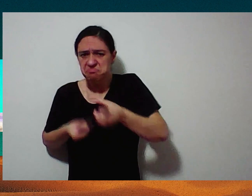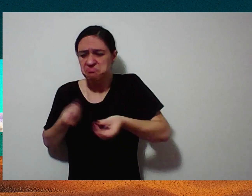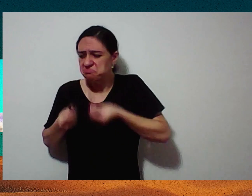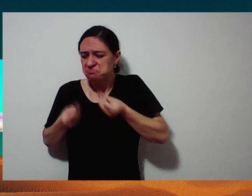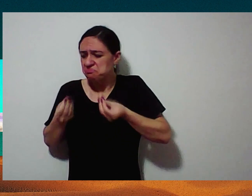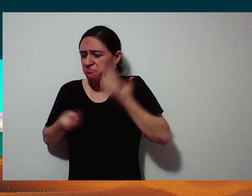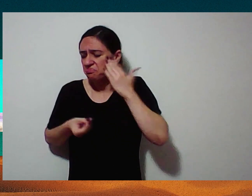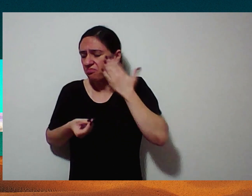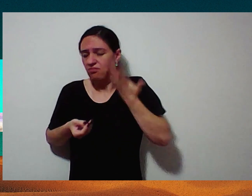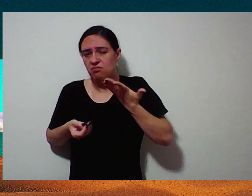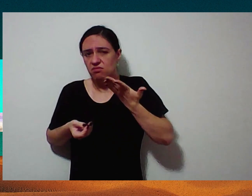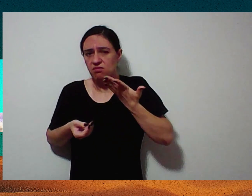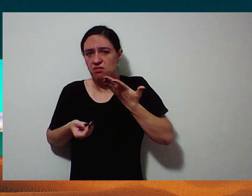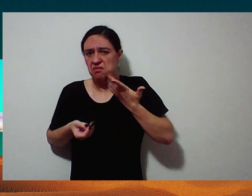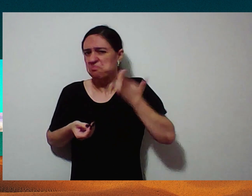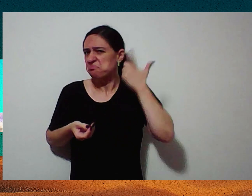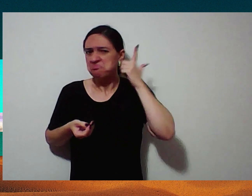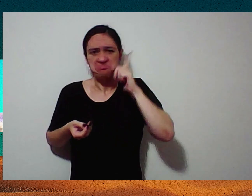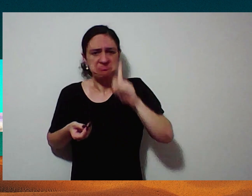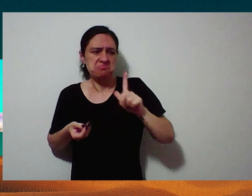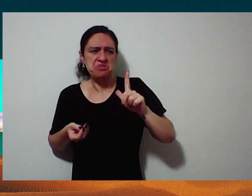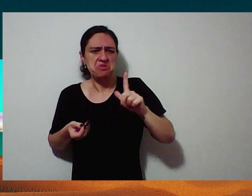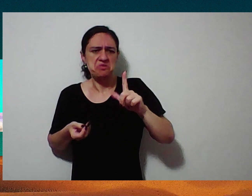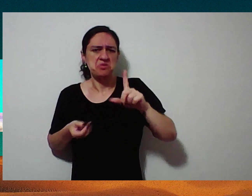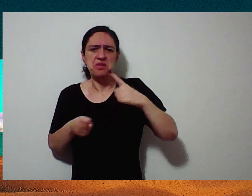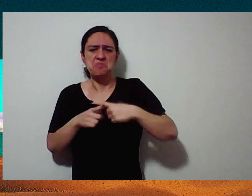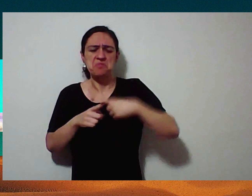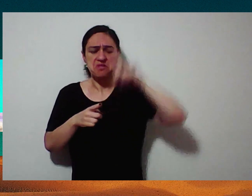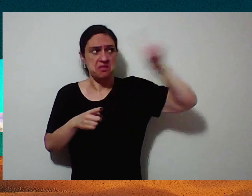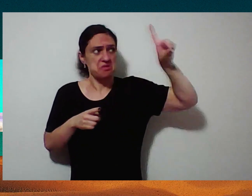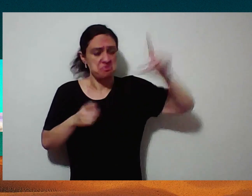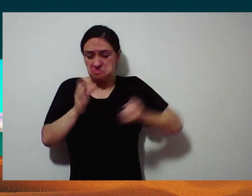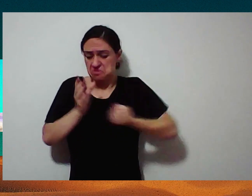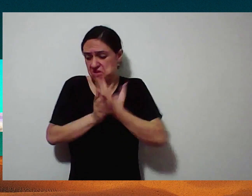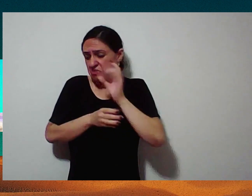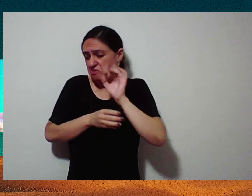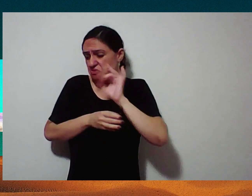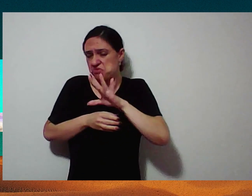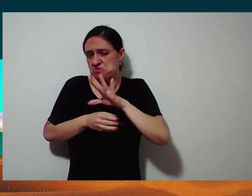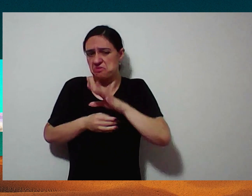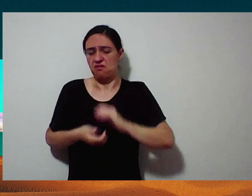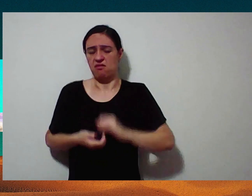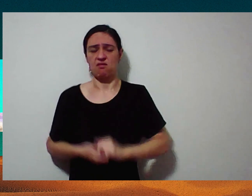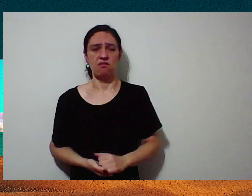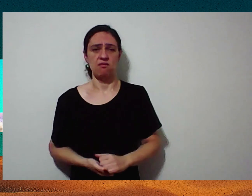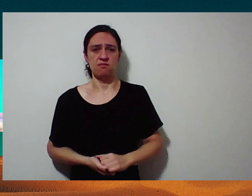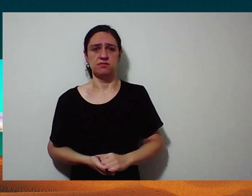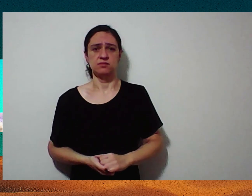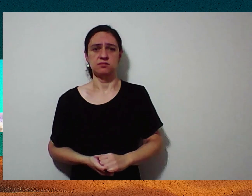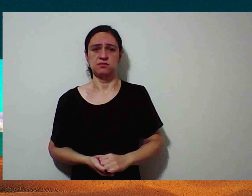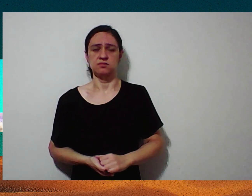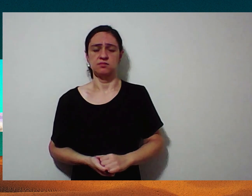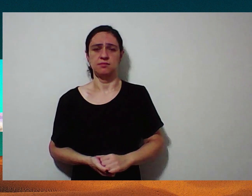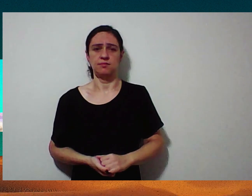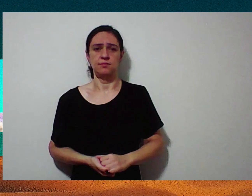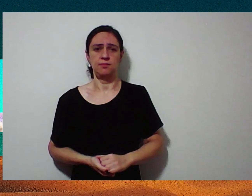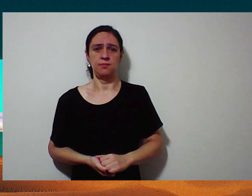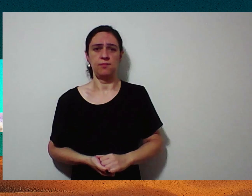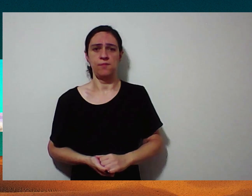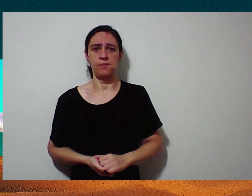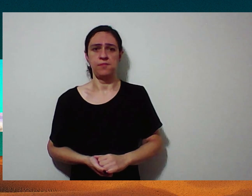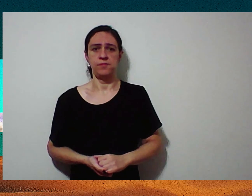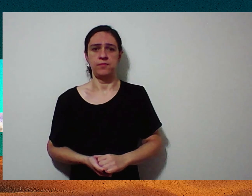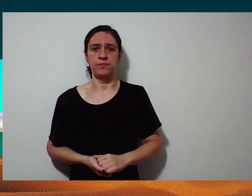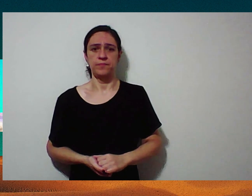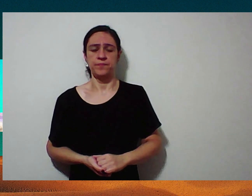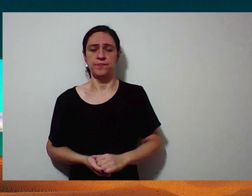Because he judged that God as the creator could not understand what was in the creature's heart. Você vai falar, Pedro,